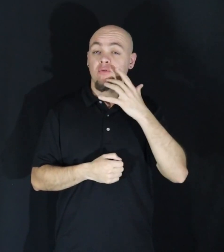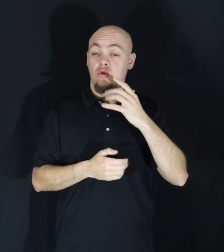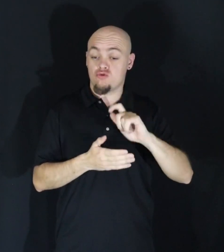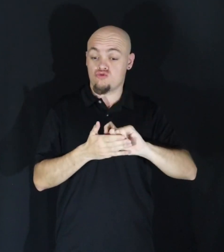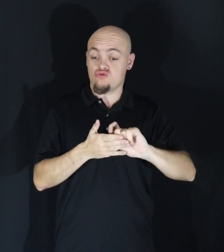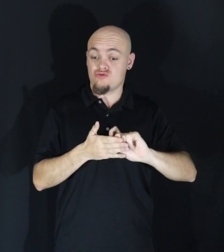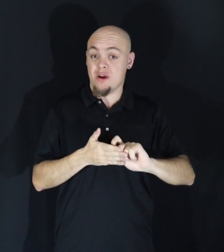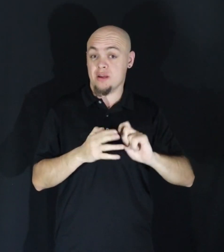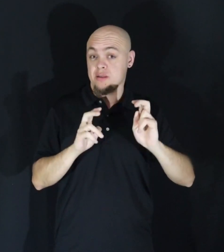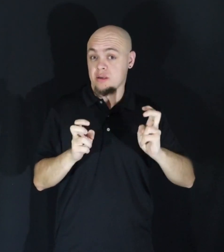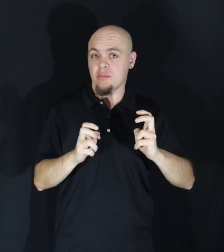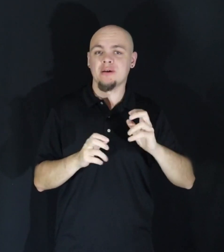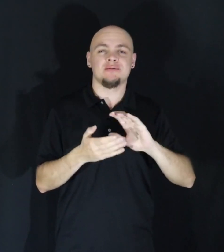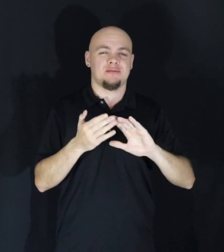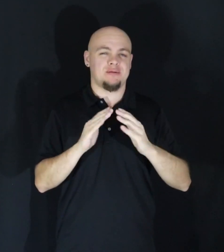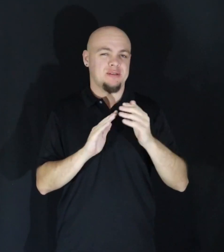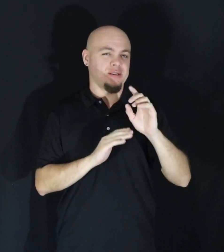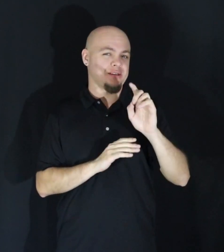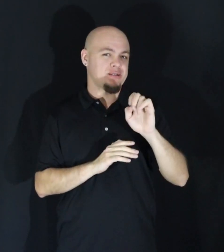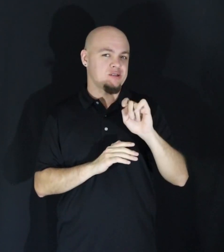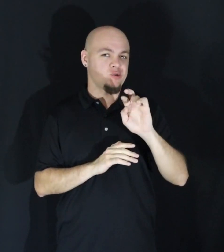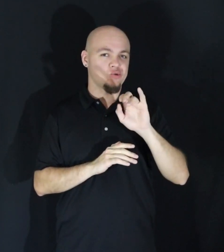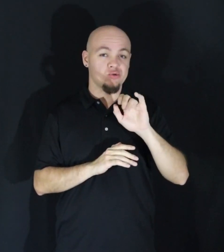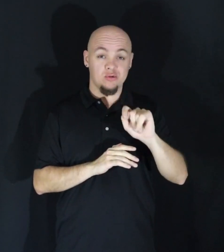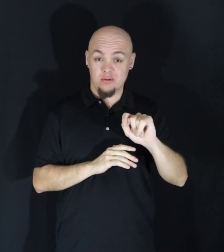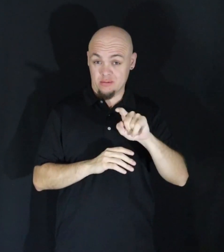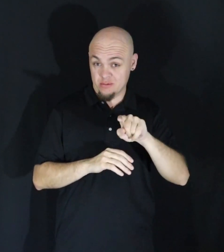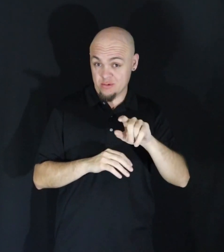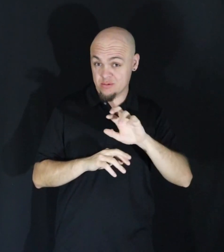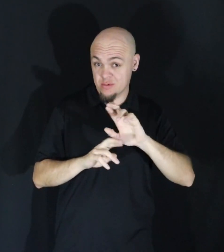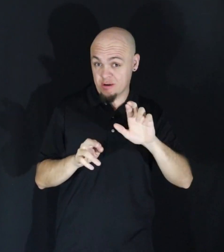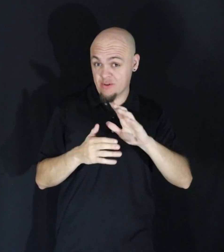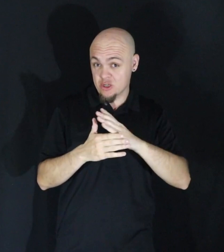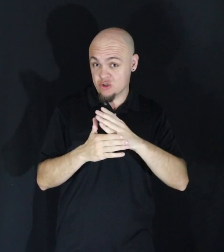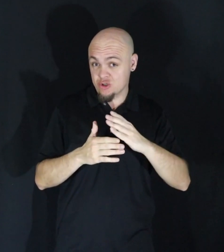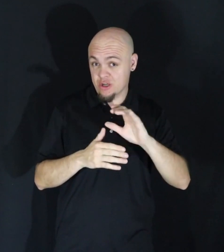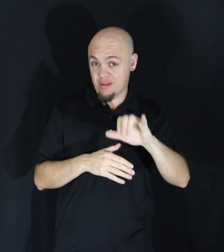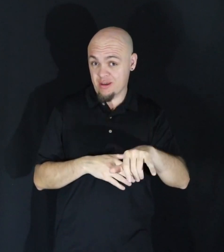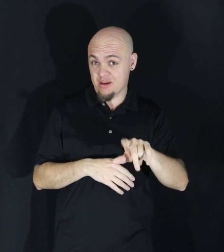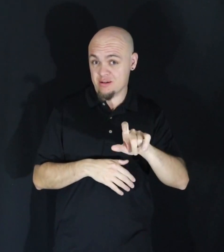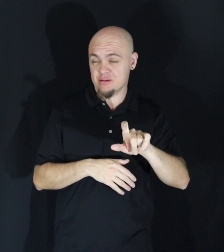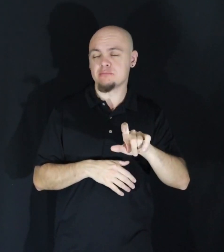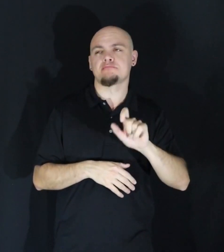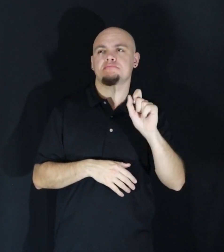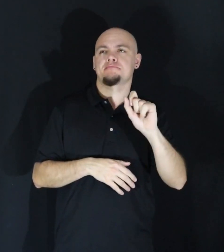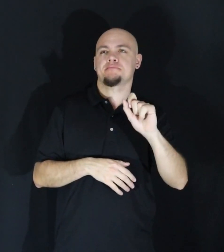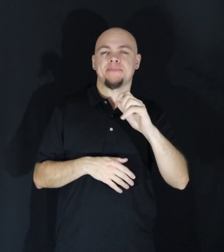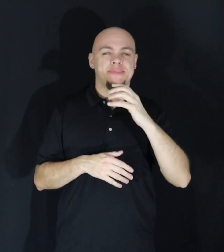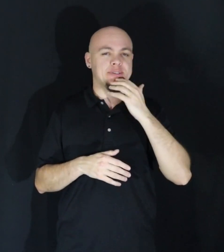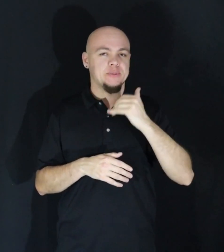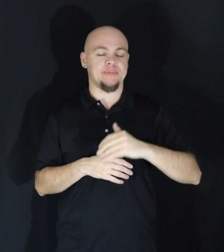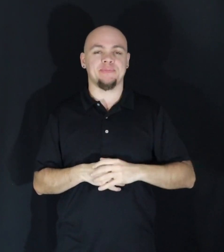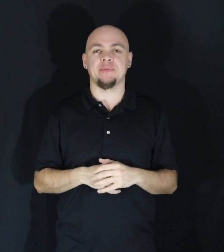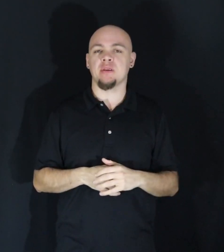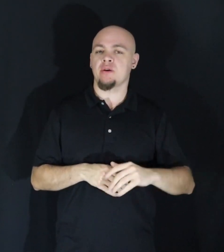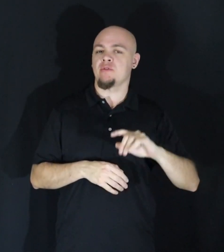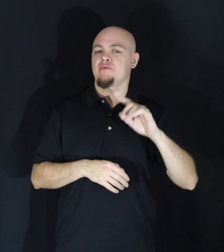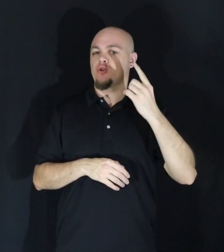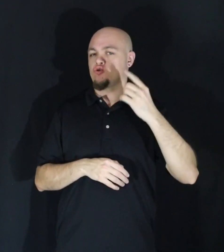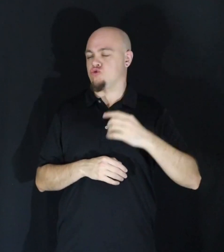as a poet is the city of Detroit. So you guys mind if I share some Detroit poems with you all? All right, sweet. All right, first